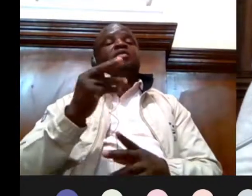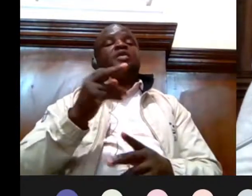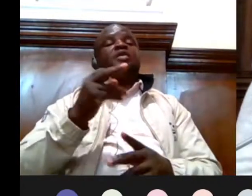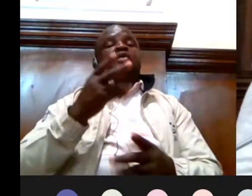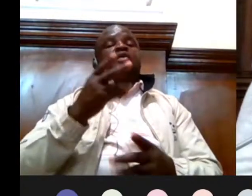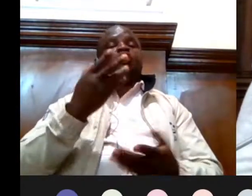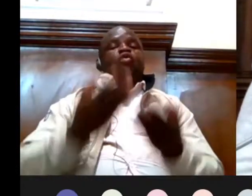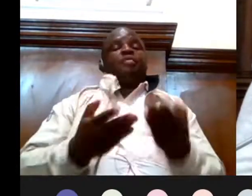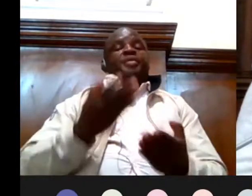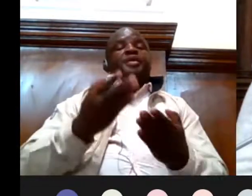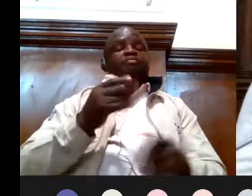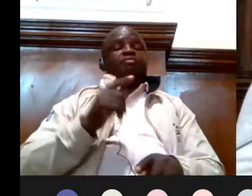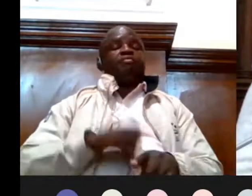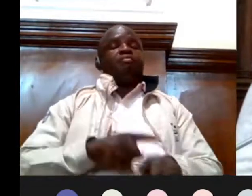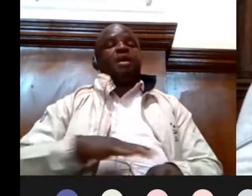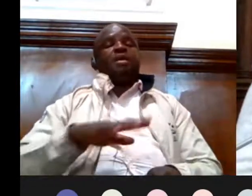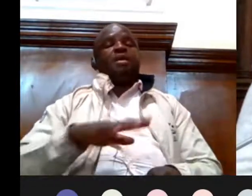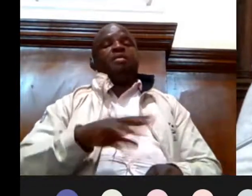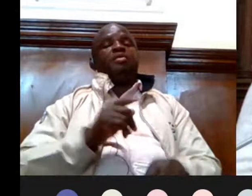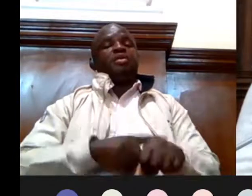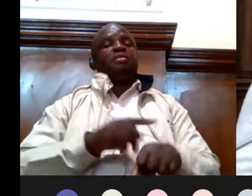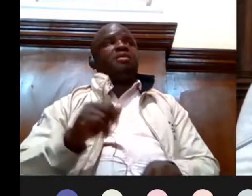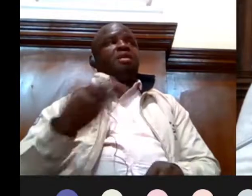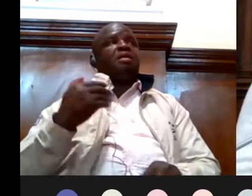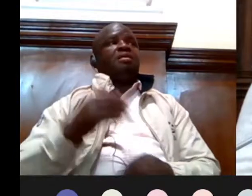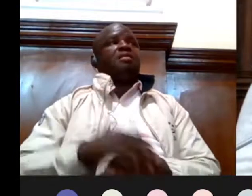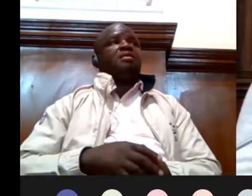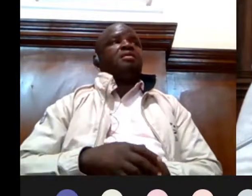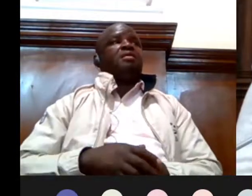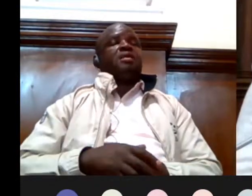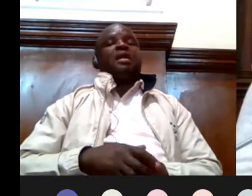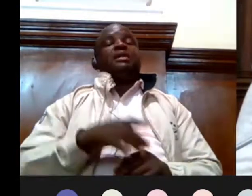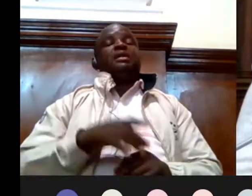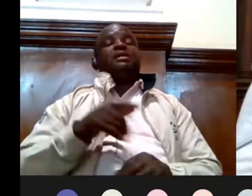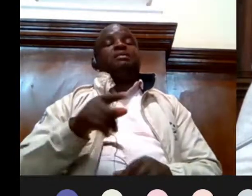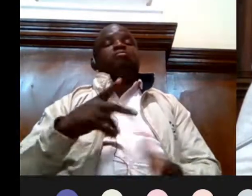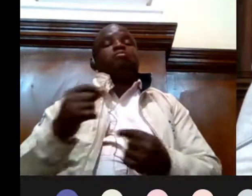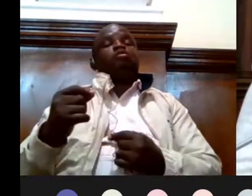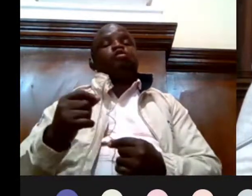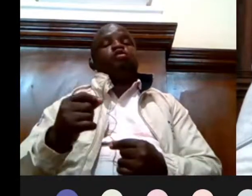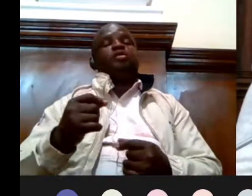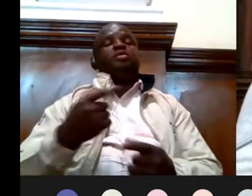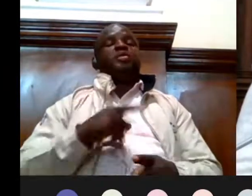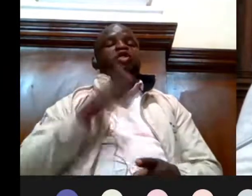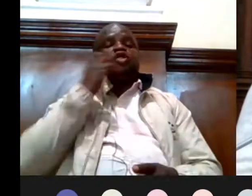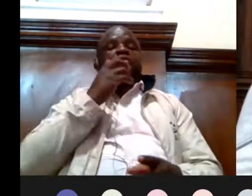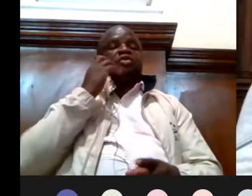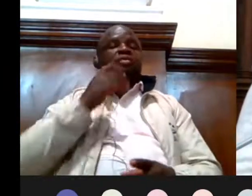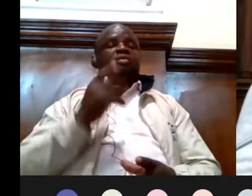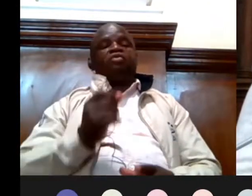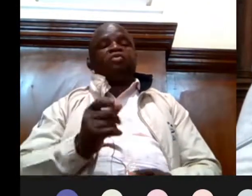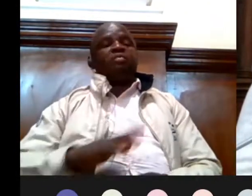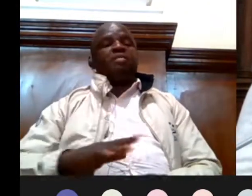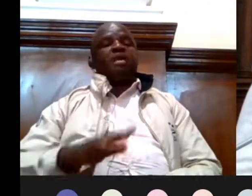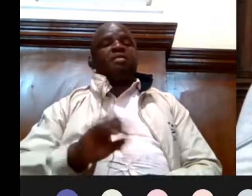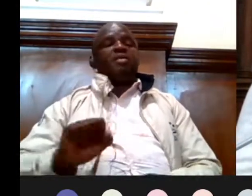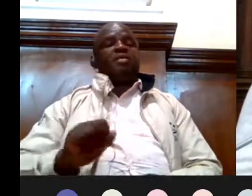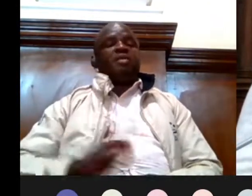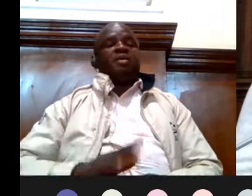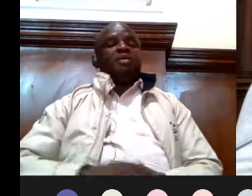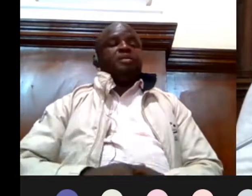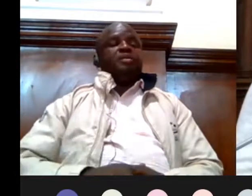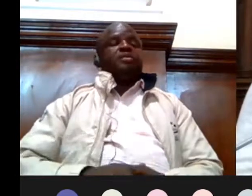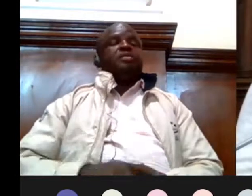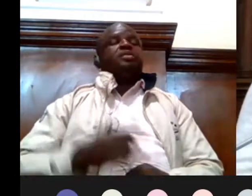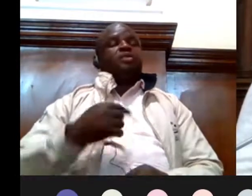verskonings maak nie vir hulle omstandighede, sê ons dankie. So Speaker, Women's Month does not only belong to the ANC.